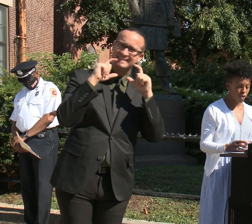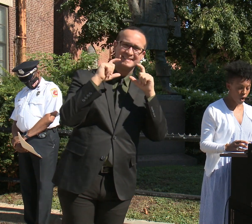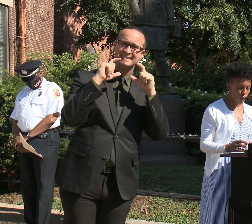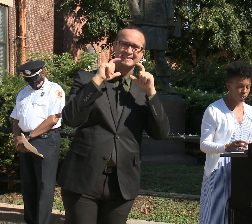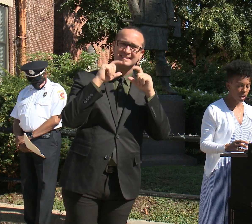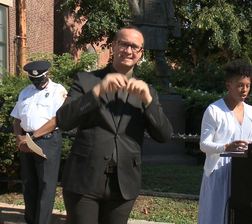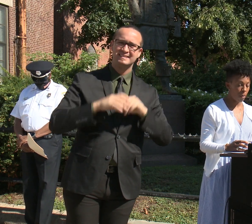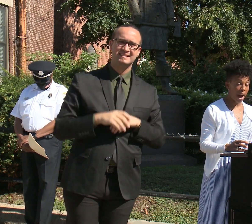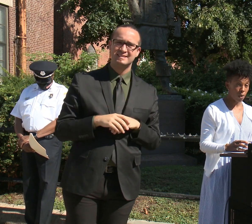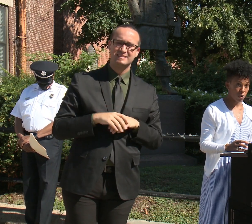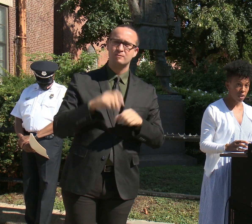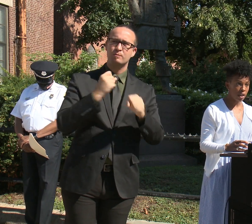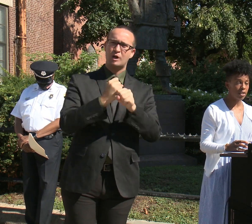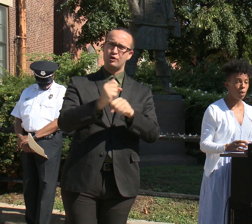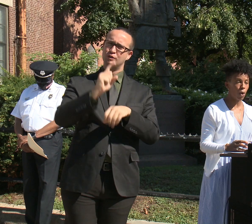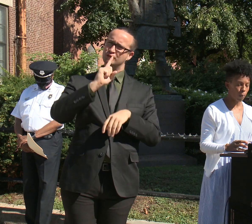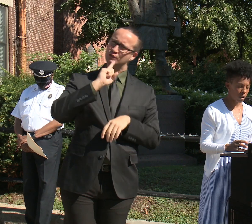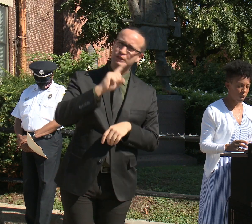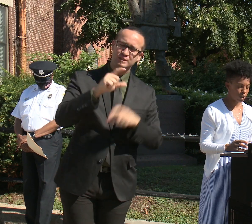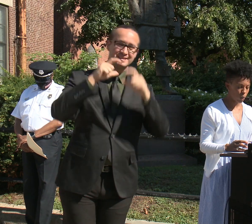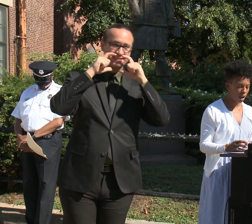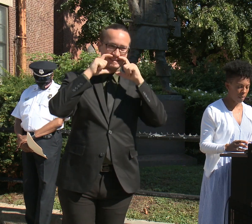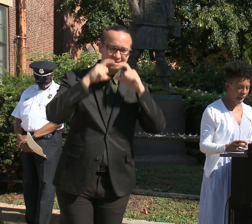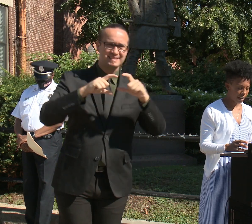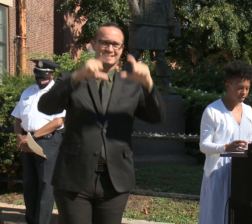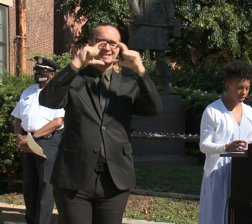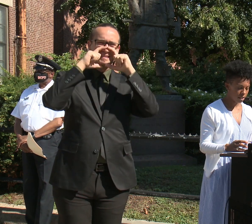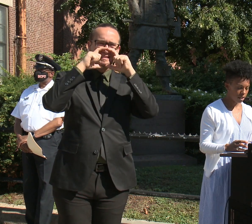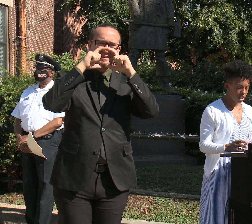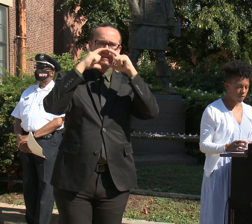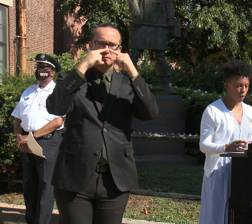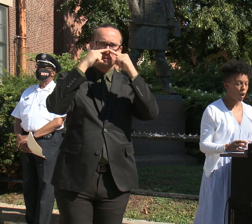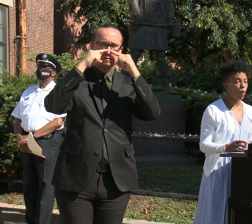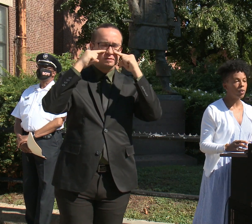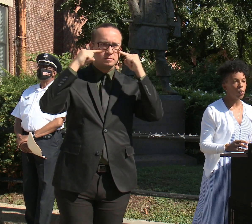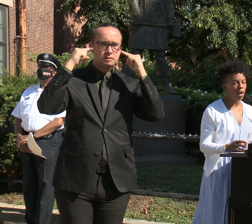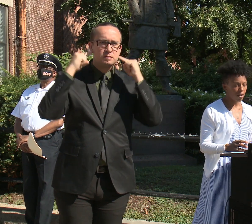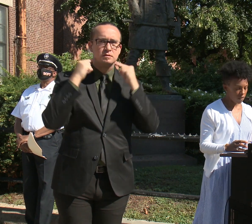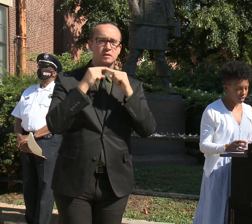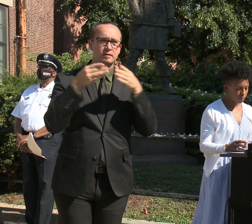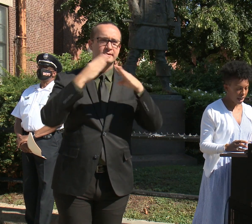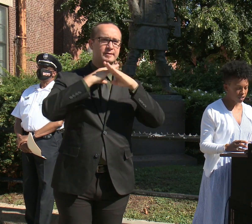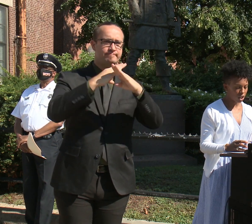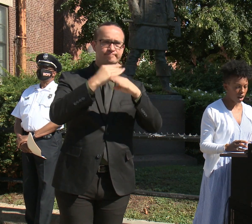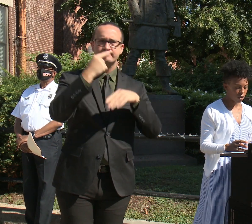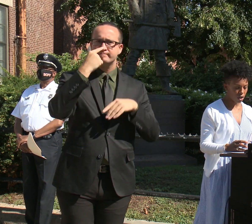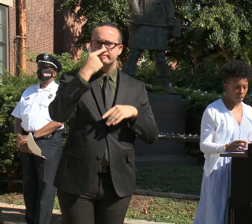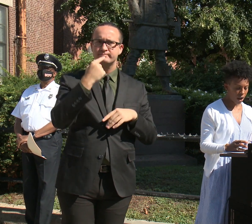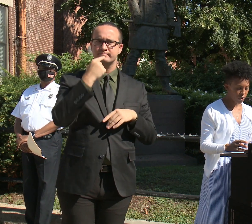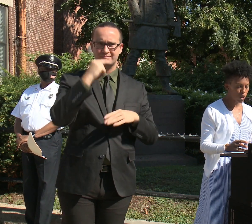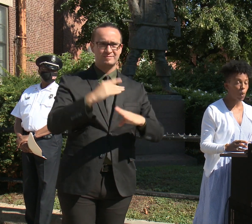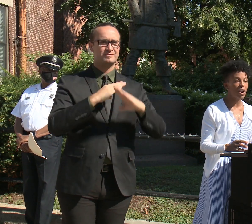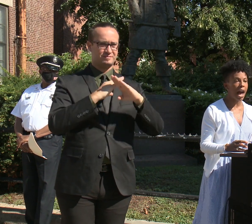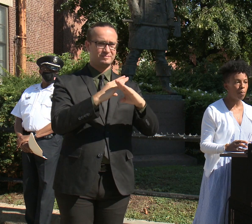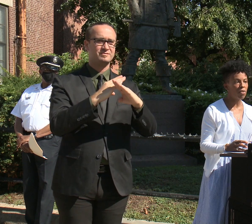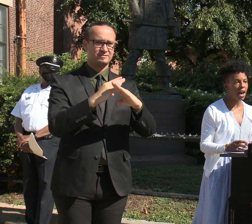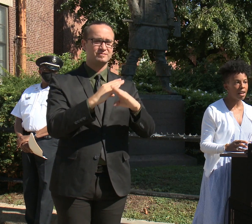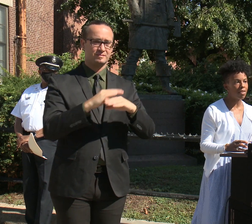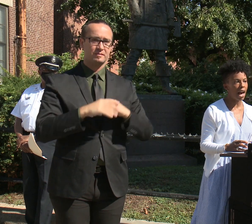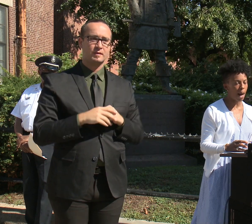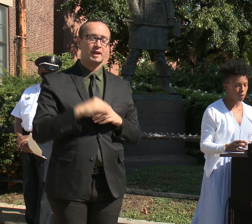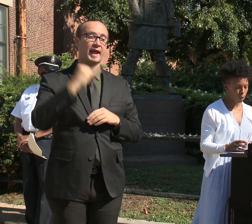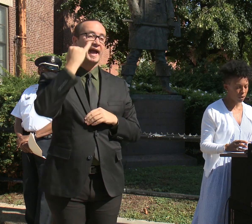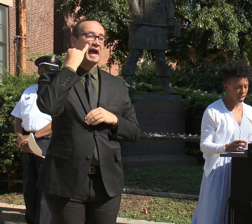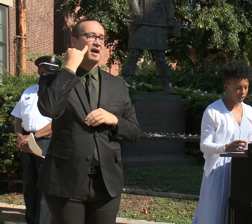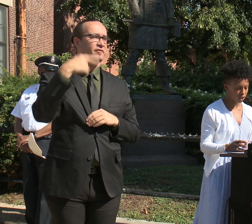covers both your nose and your mouth is the appropriate way to wear a mask. If you are only wearing a face mask to cover your mouth, you are not